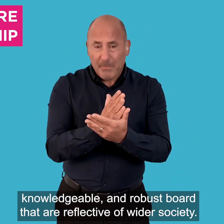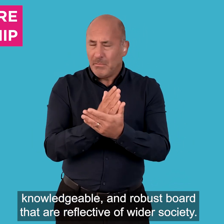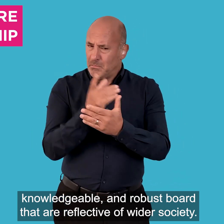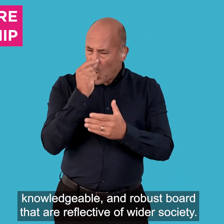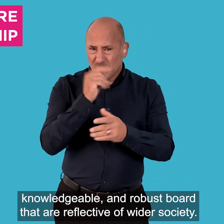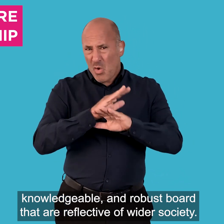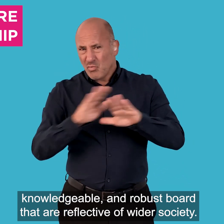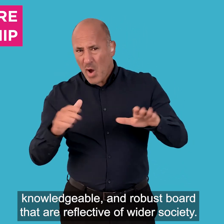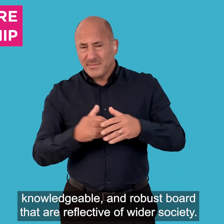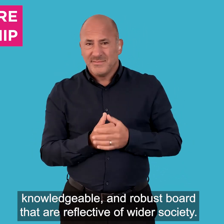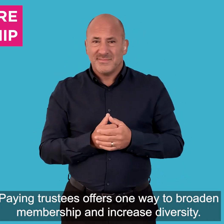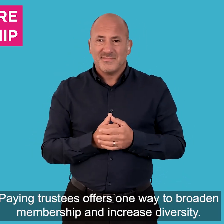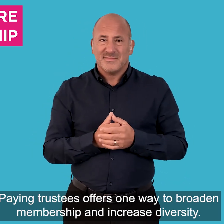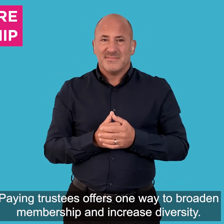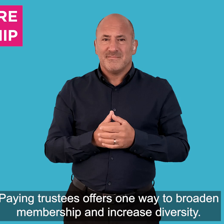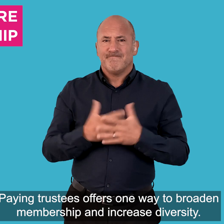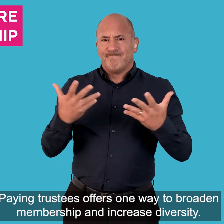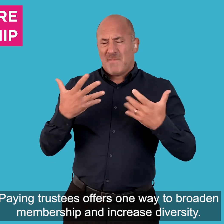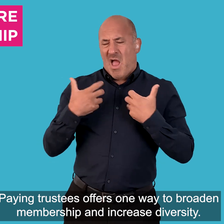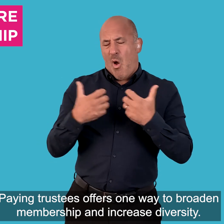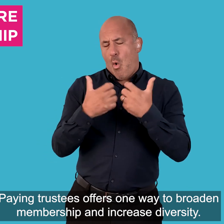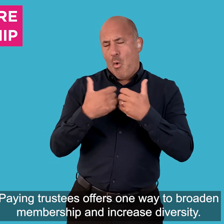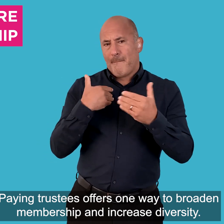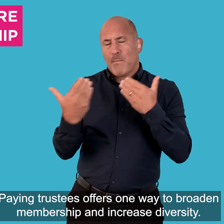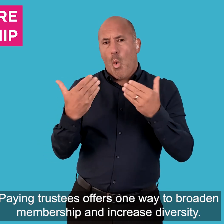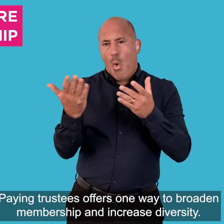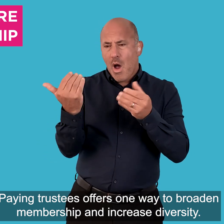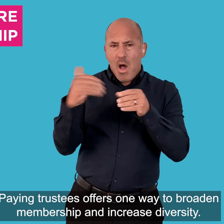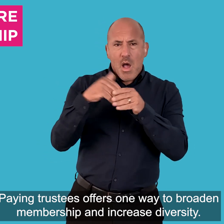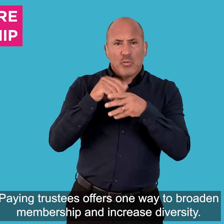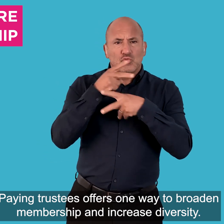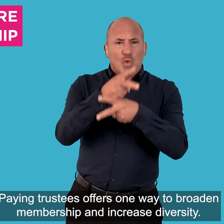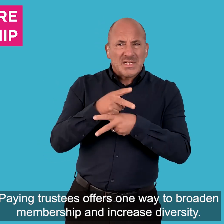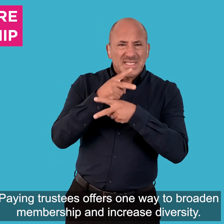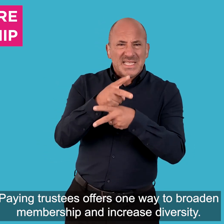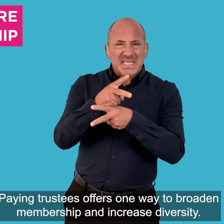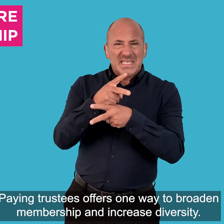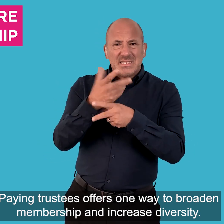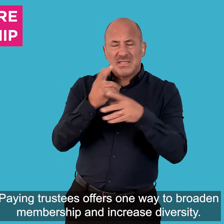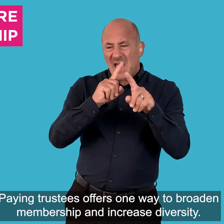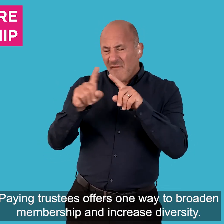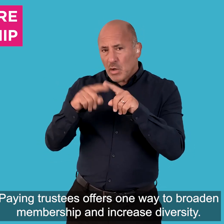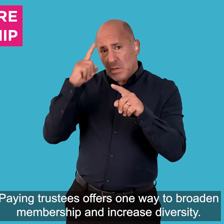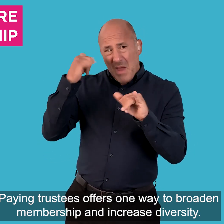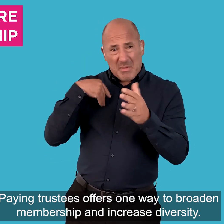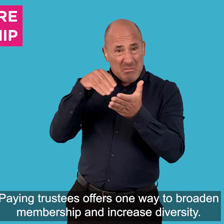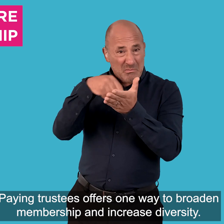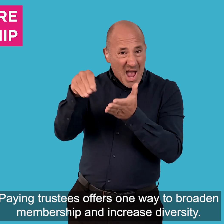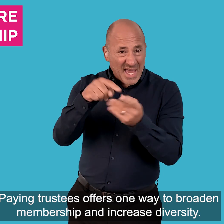board that are reflective of wider society. Paying trustees offers one way to broaden membership and increase